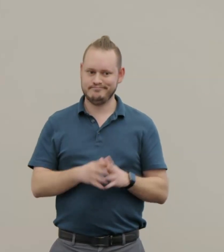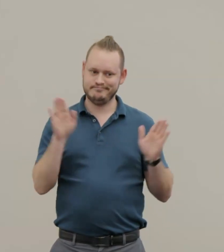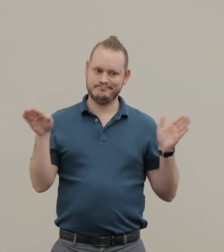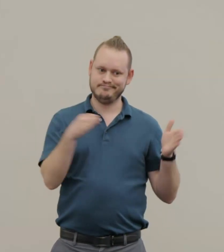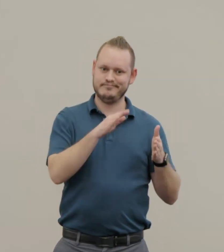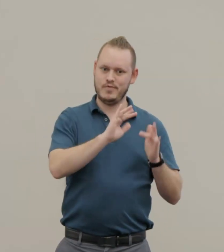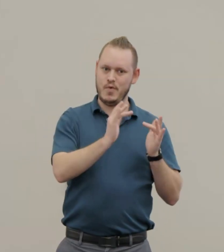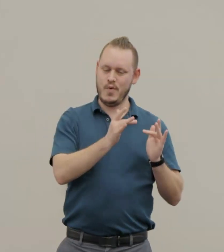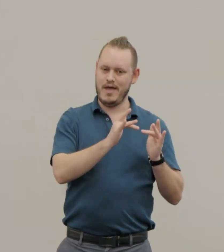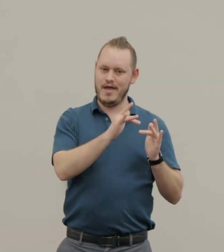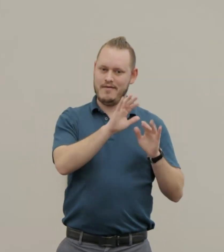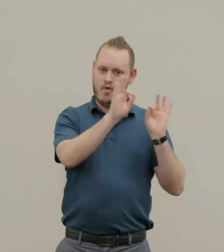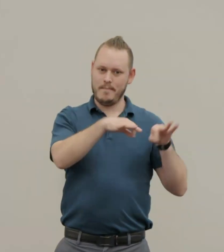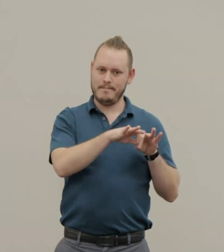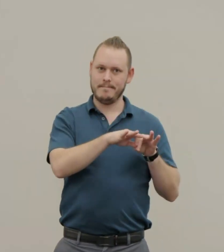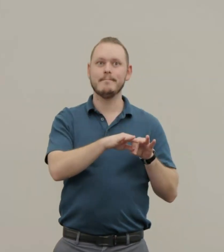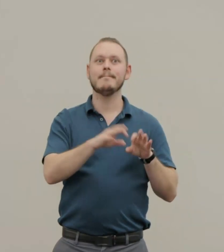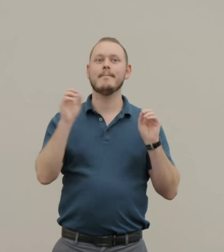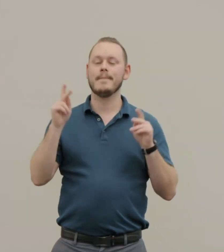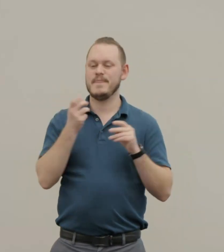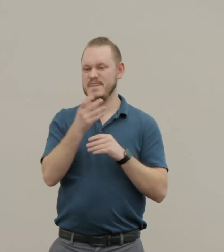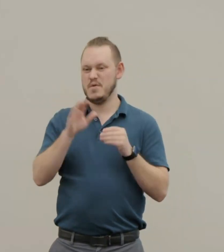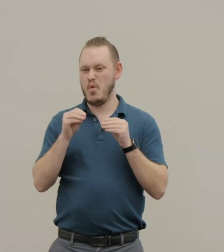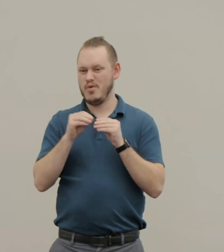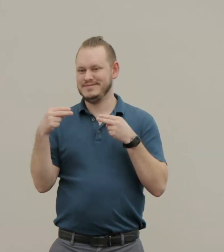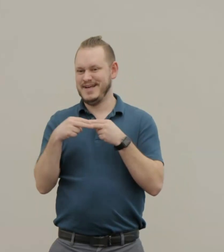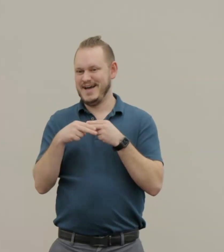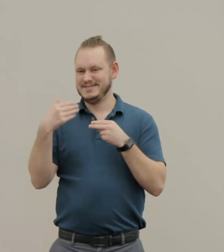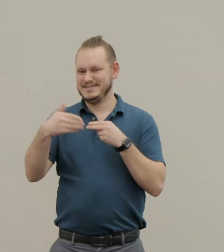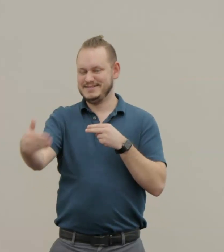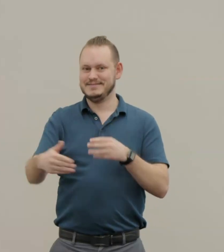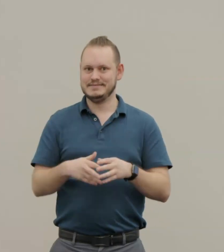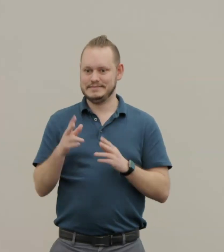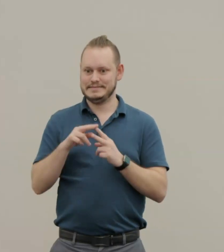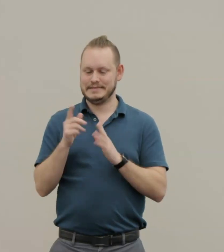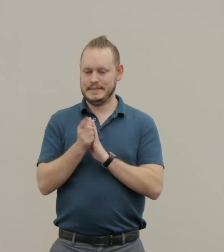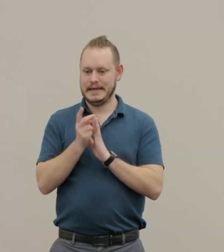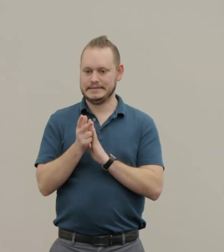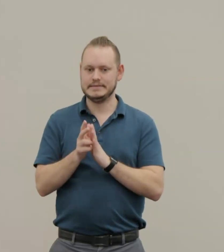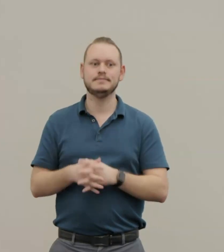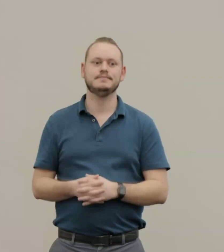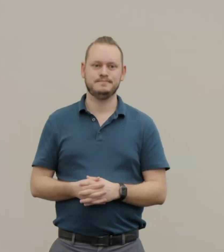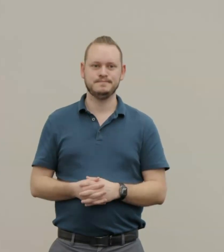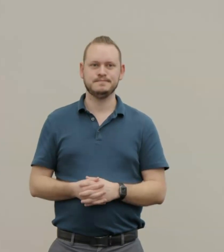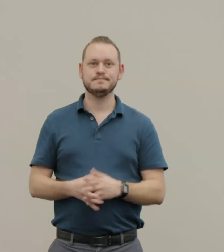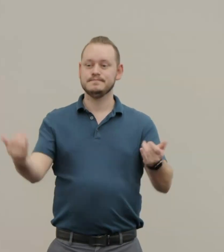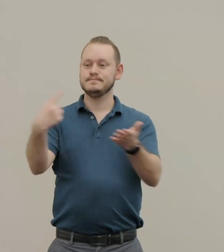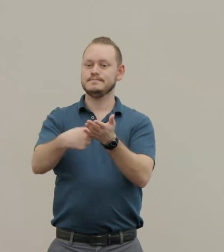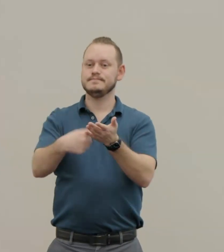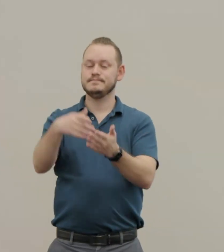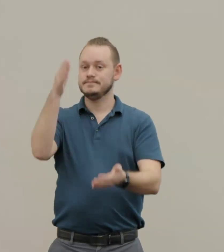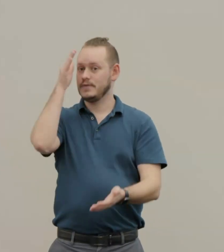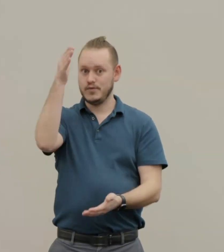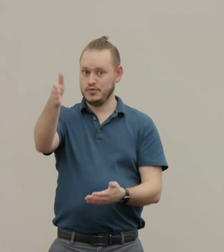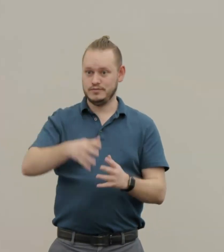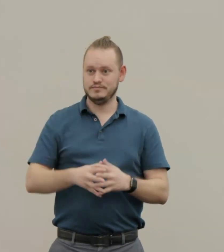form. Okay, I got a couple more slides here. So now I got a couple minutes, but now we're going to talk about the